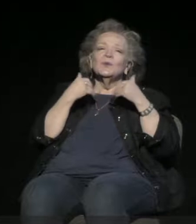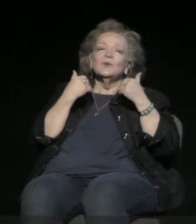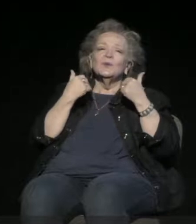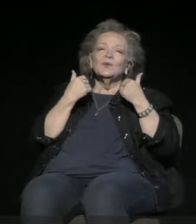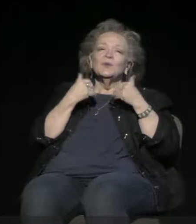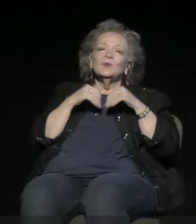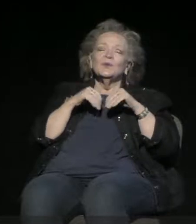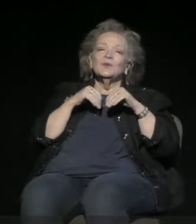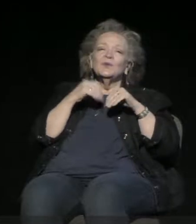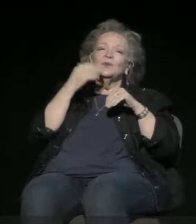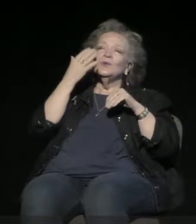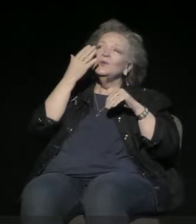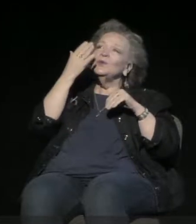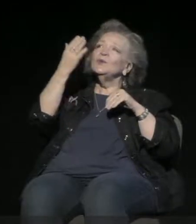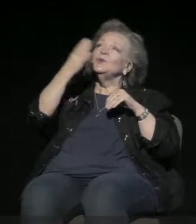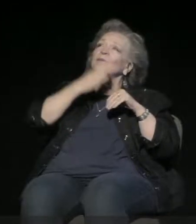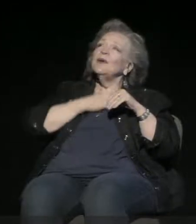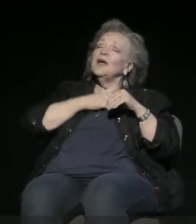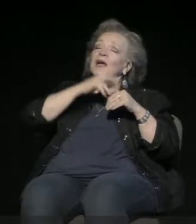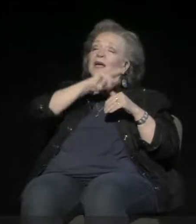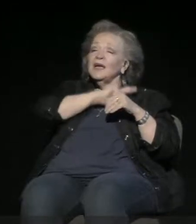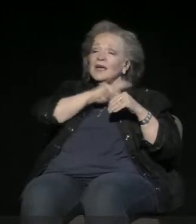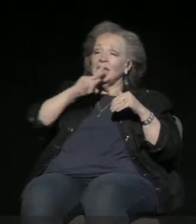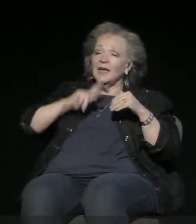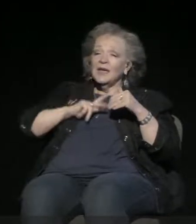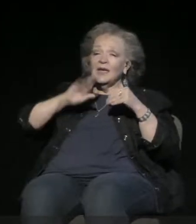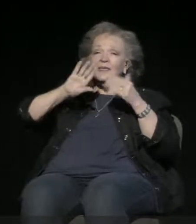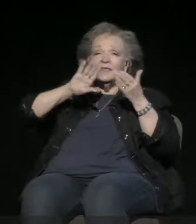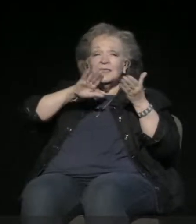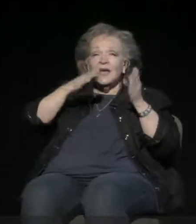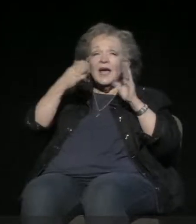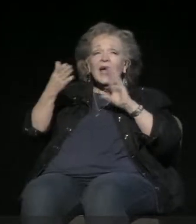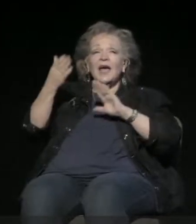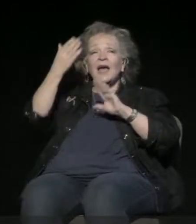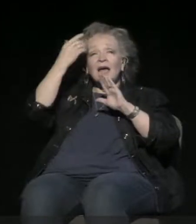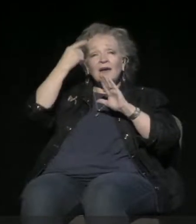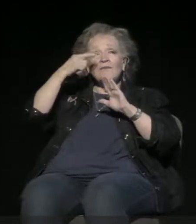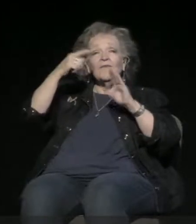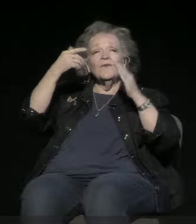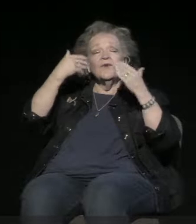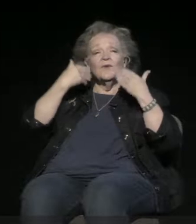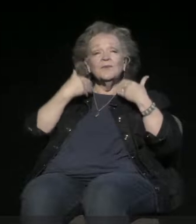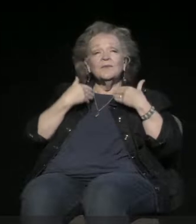That you, my King, would die for me